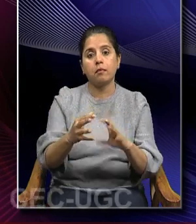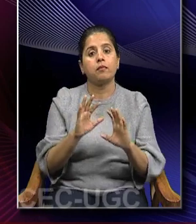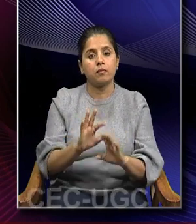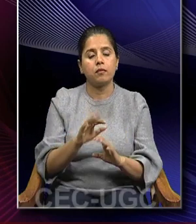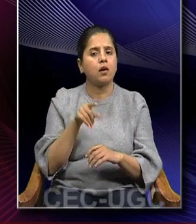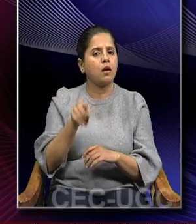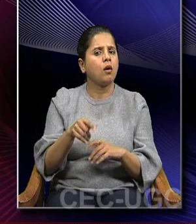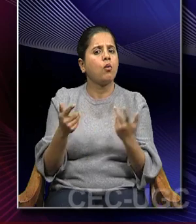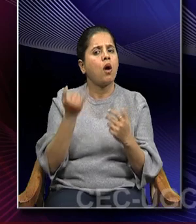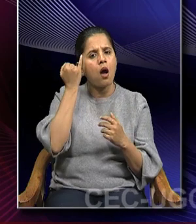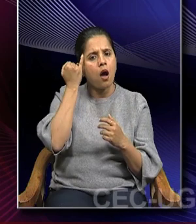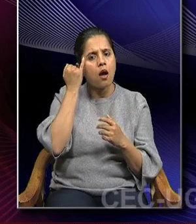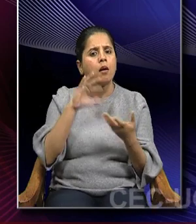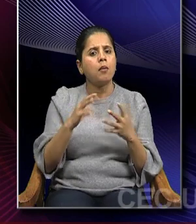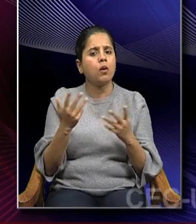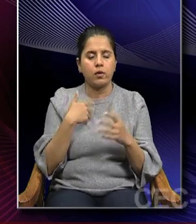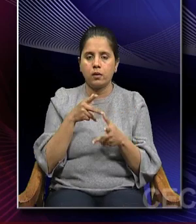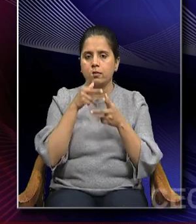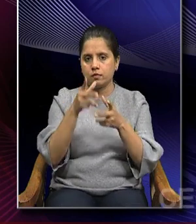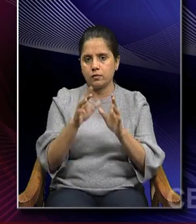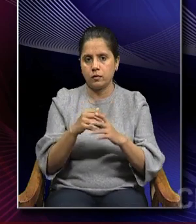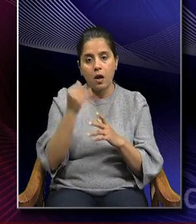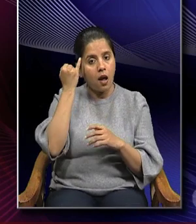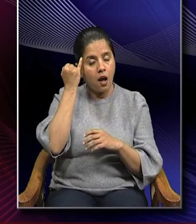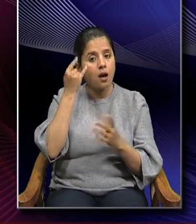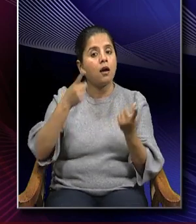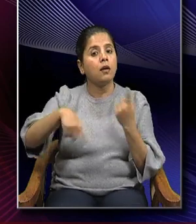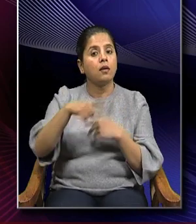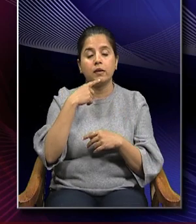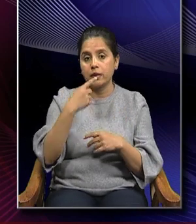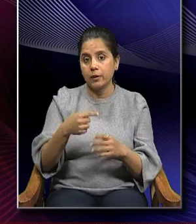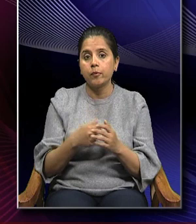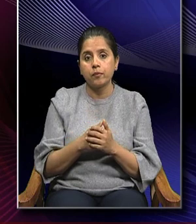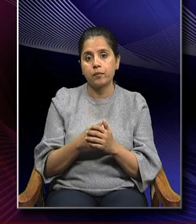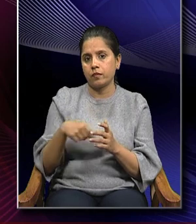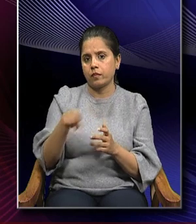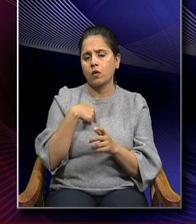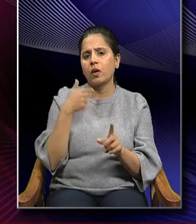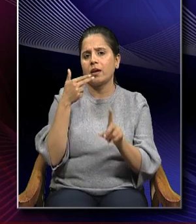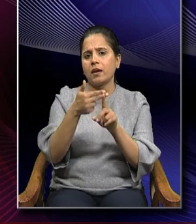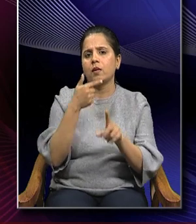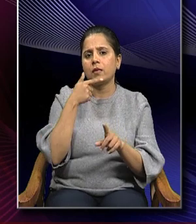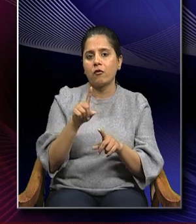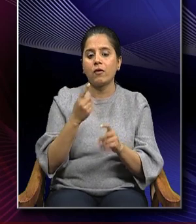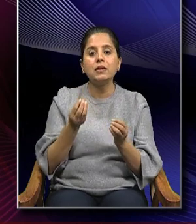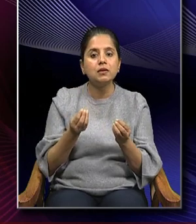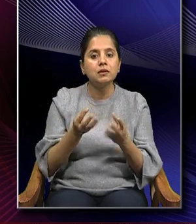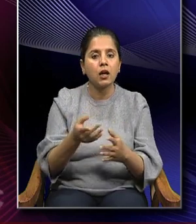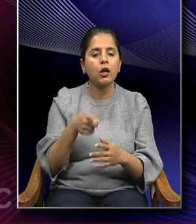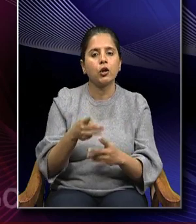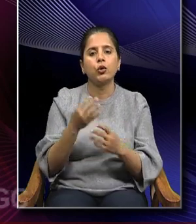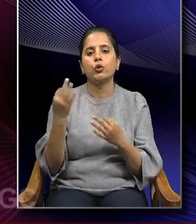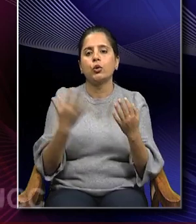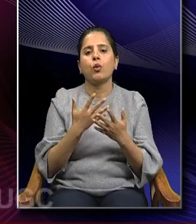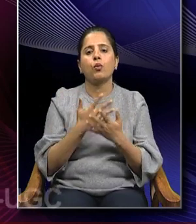what is there into idea generation? I will tell you. In idea generation, basically we call it as an initial stage for the new product